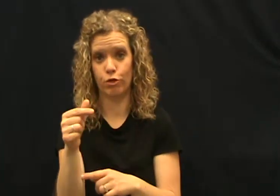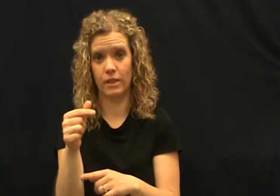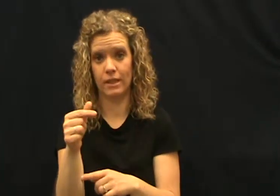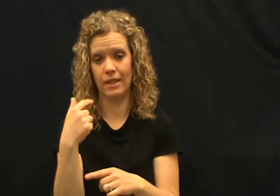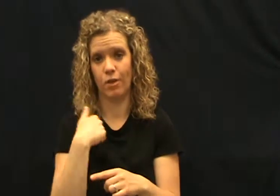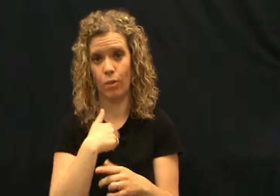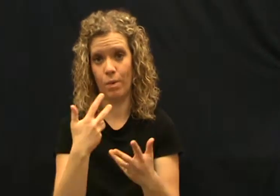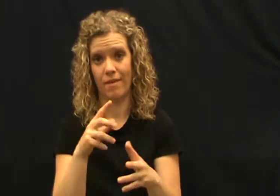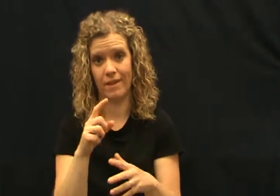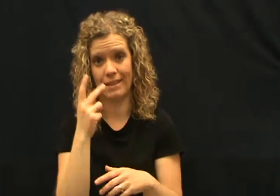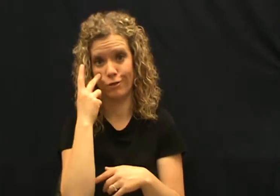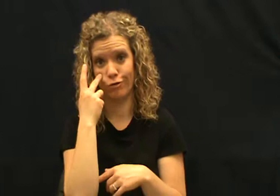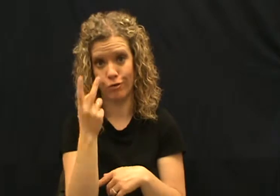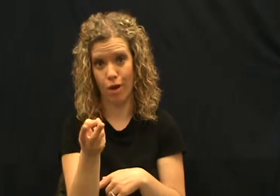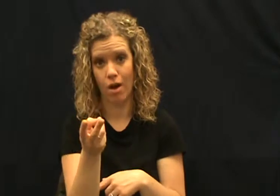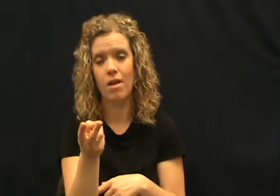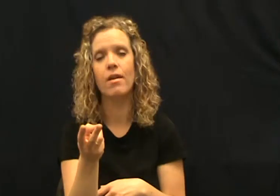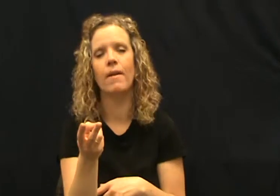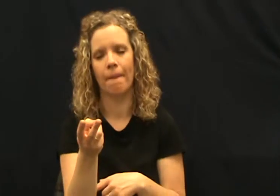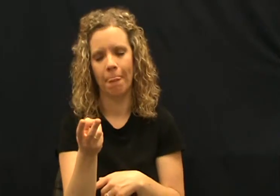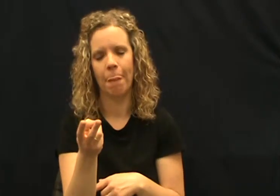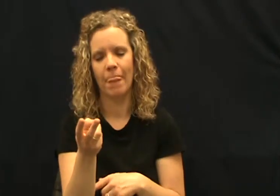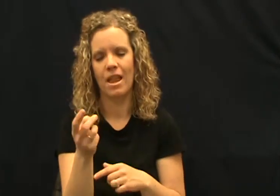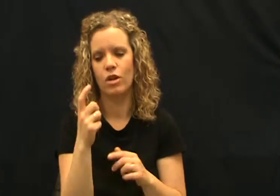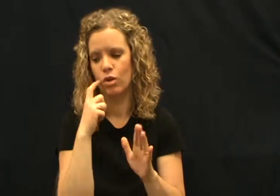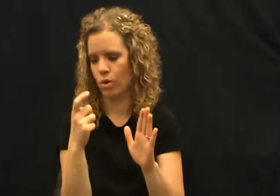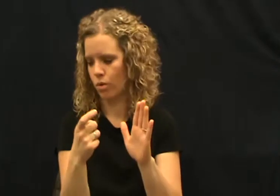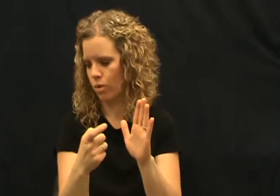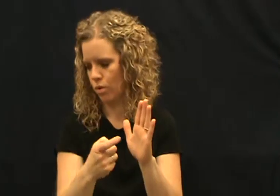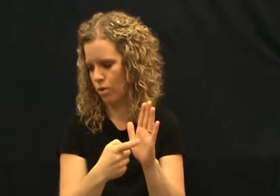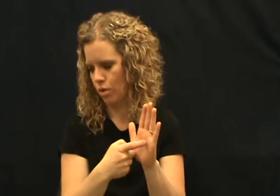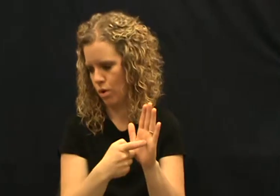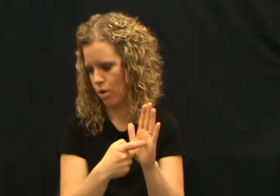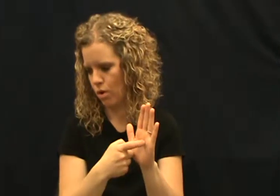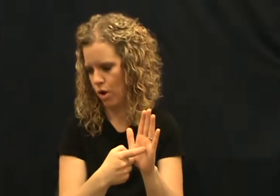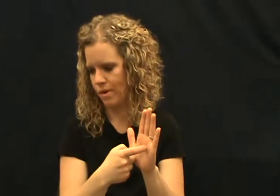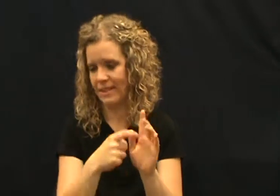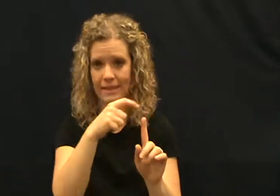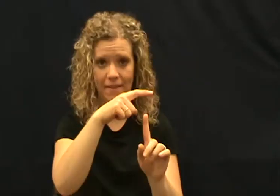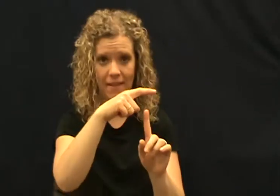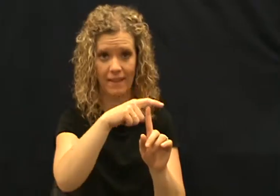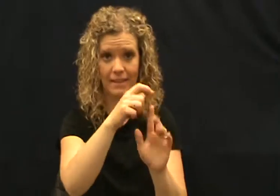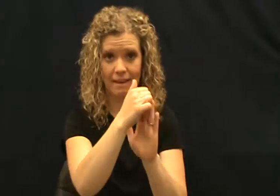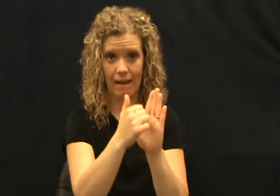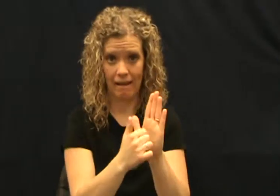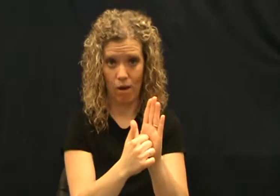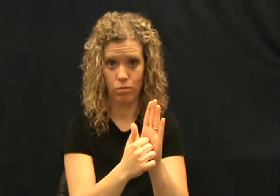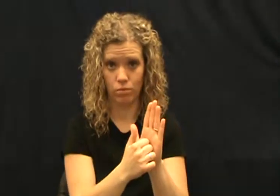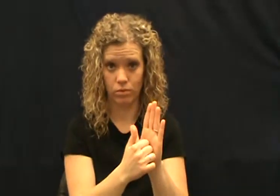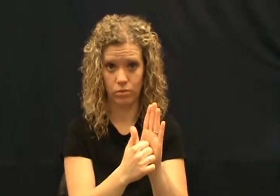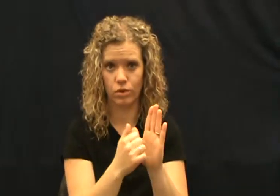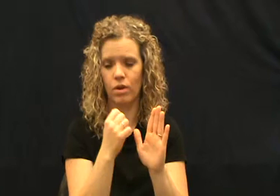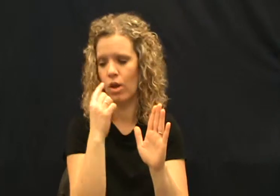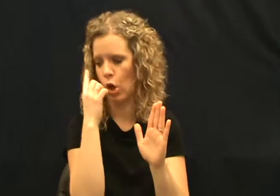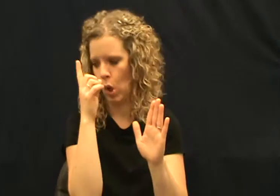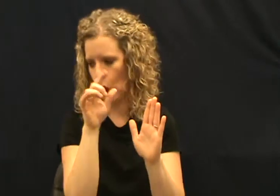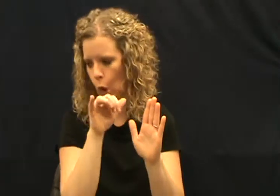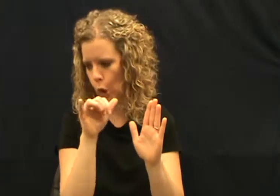in previous slides, you can see that the T accounts would look like what this slide